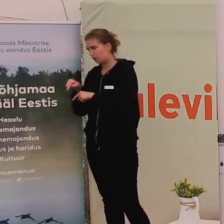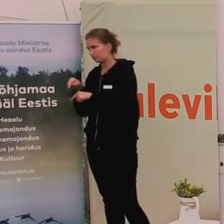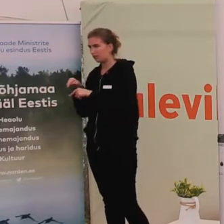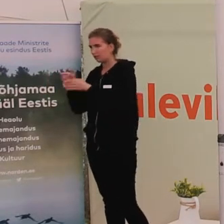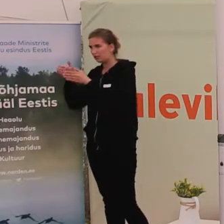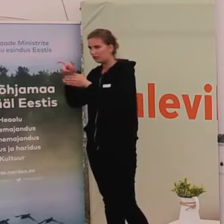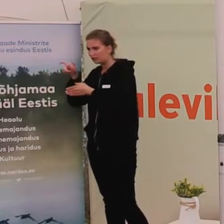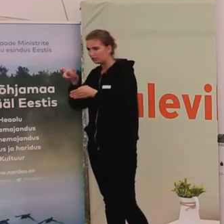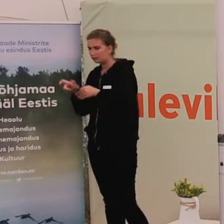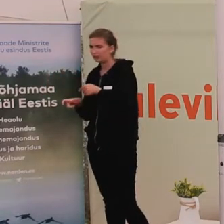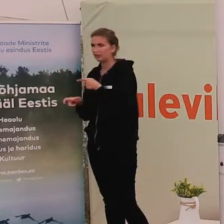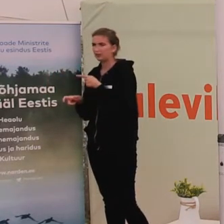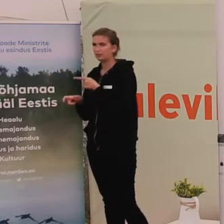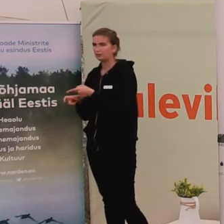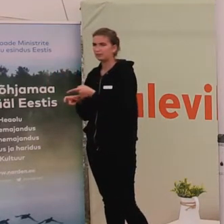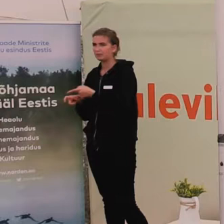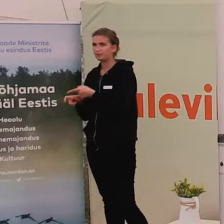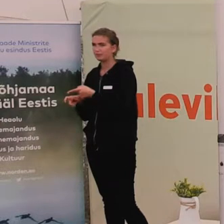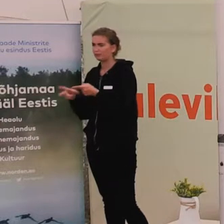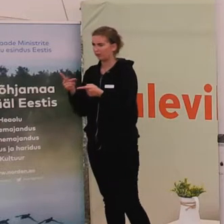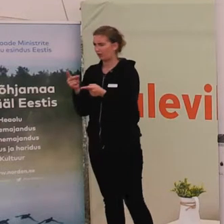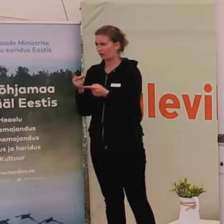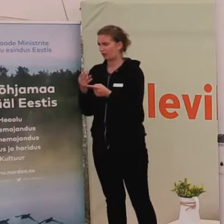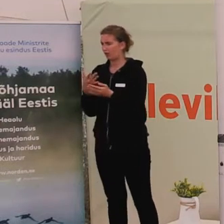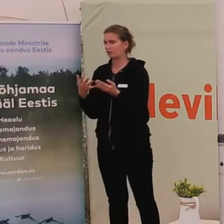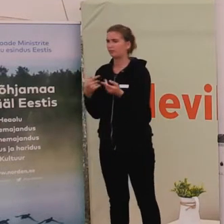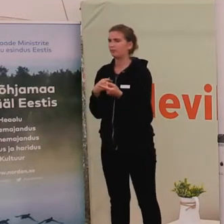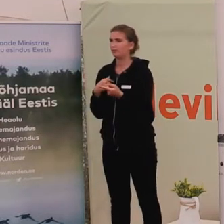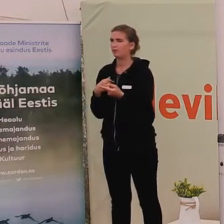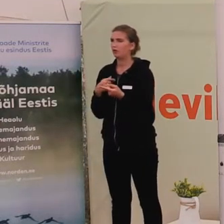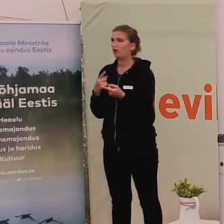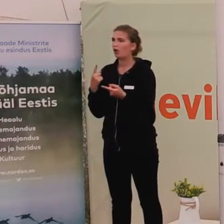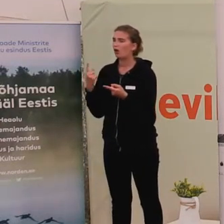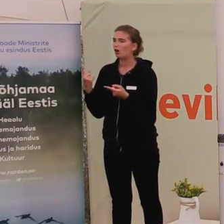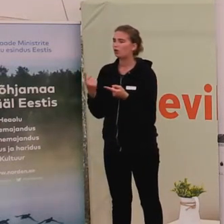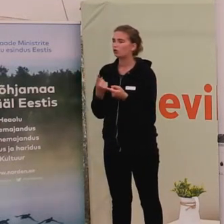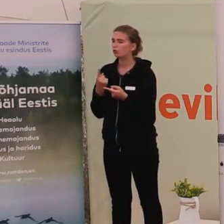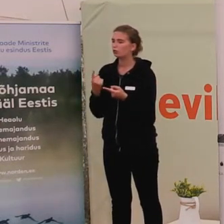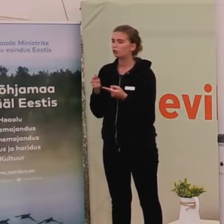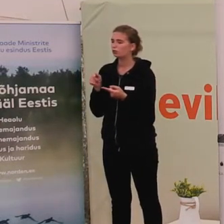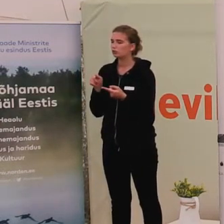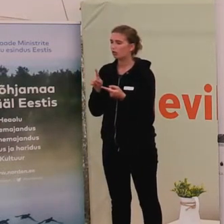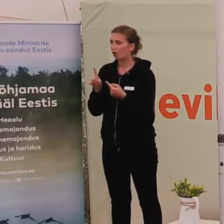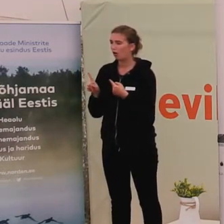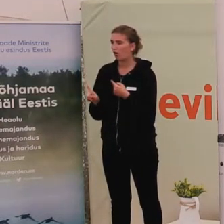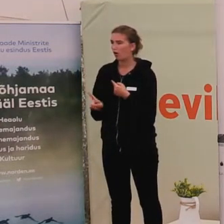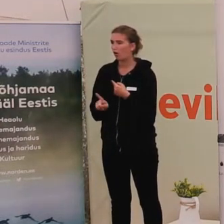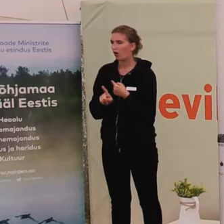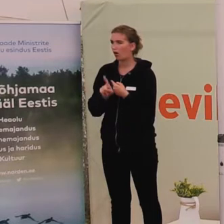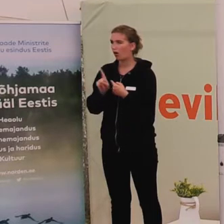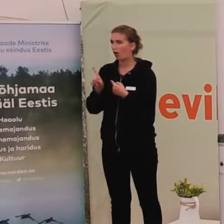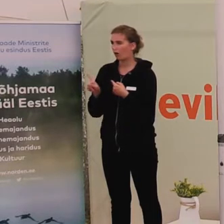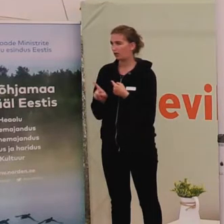man. And the second thing is only this period of very